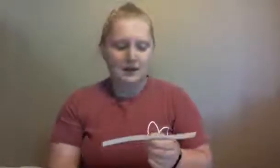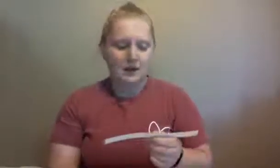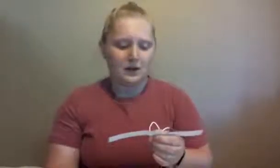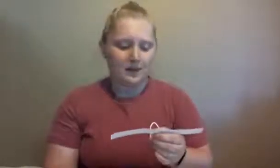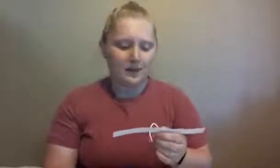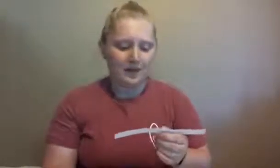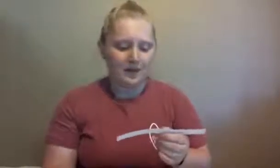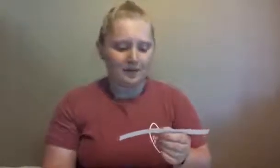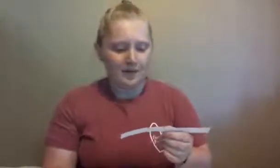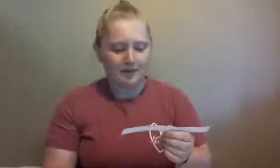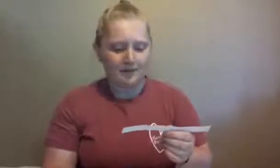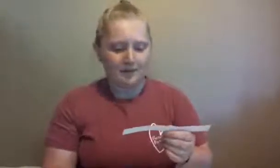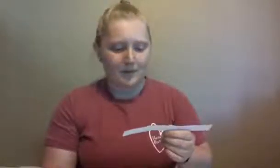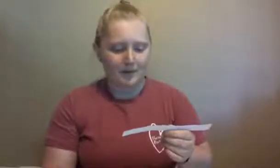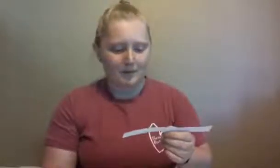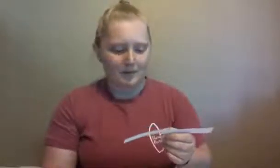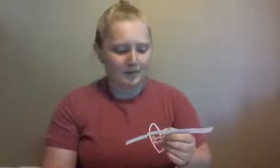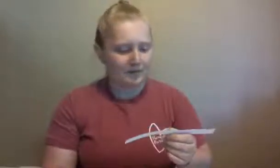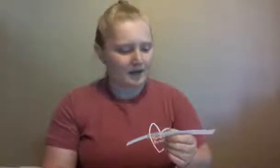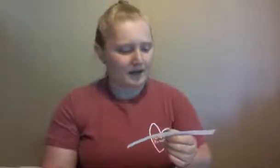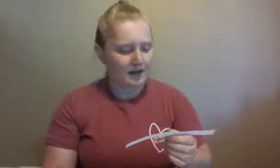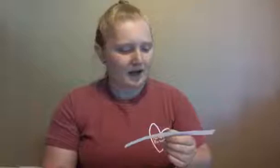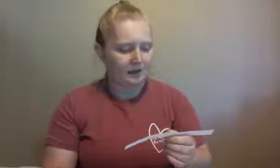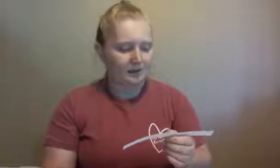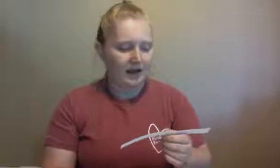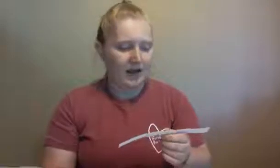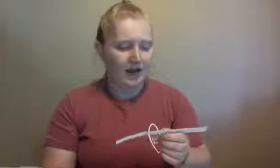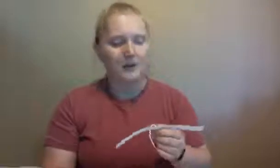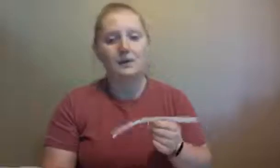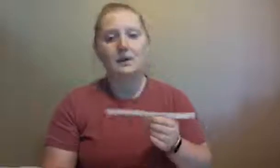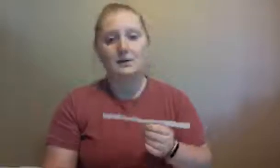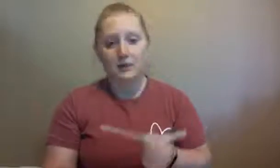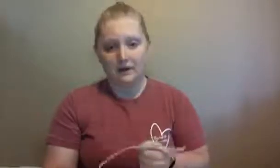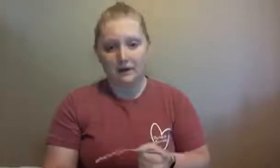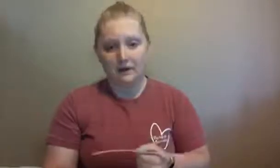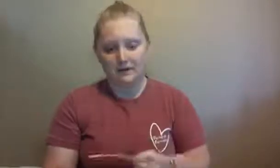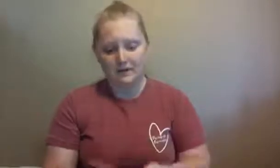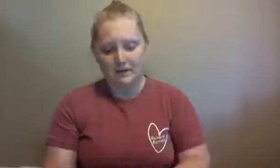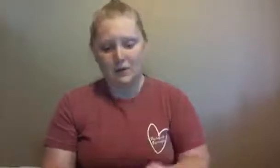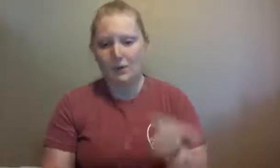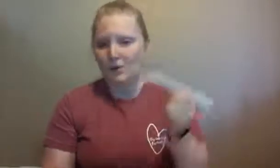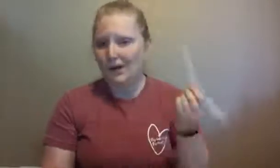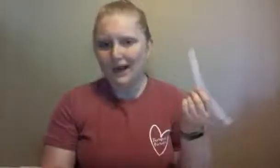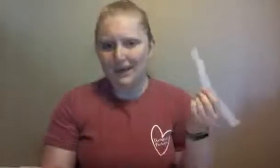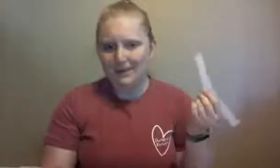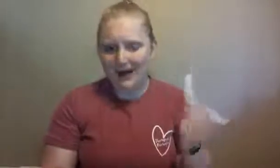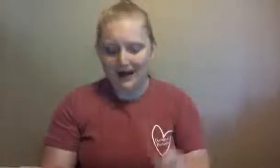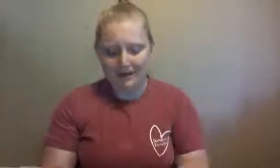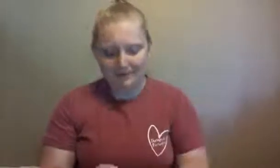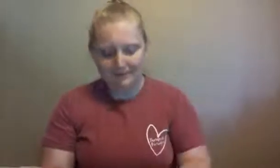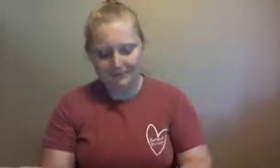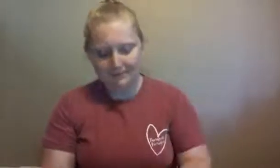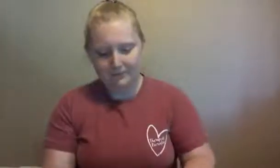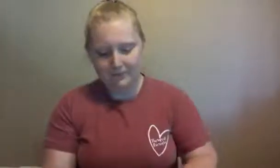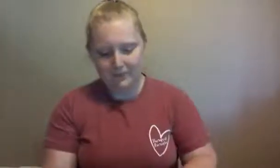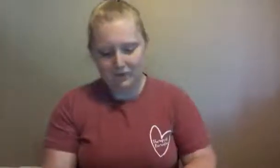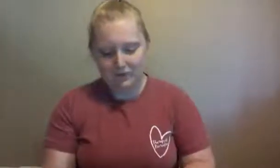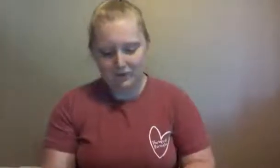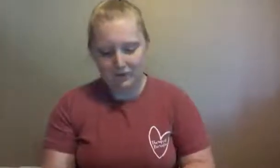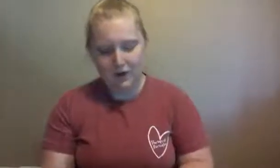You might make a feeder for me full of seed, and for that I would be grateful. What am I? You know,